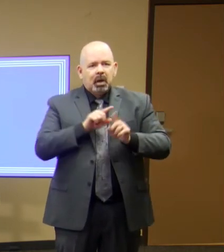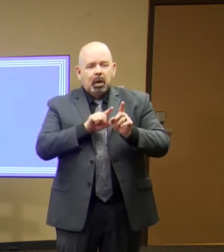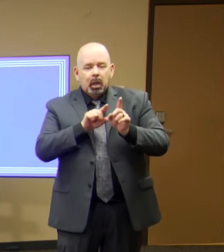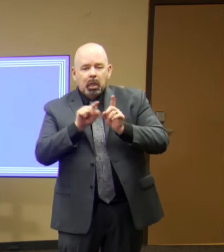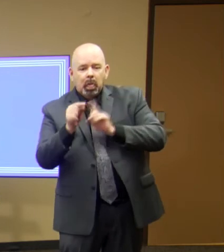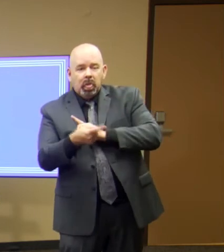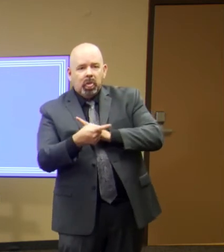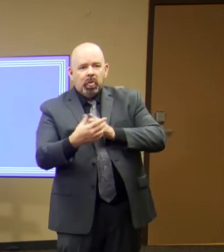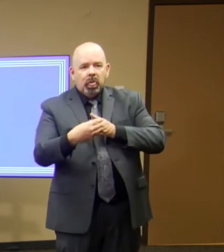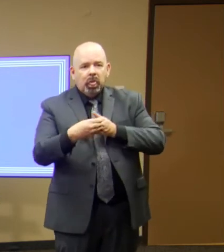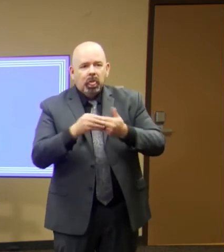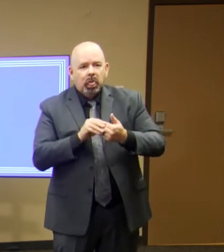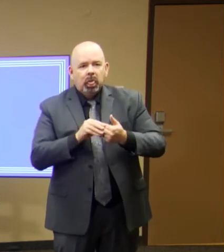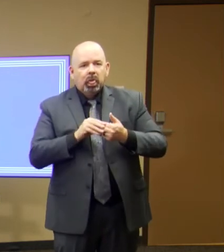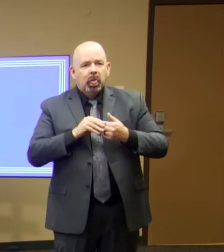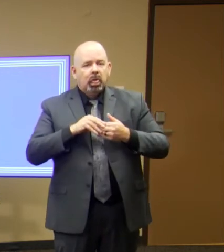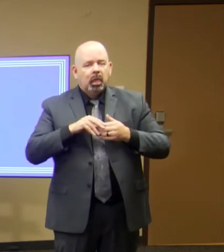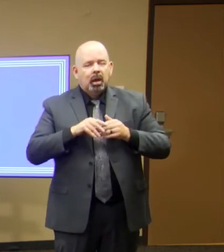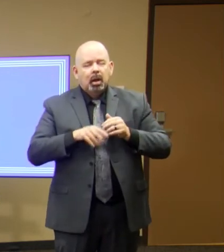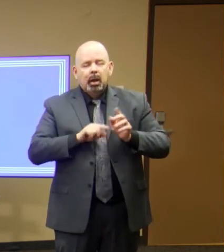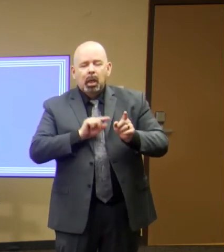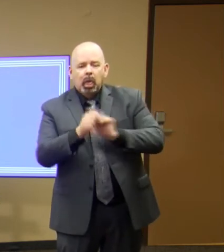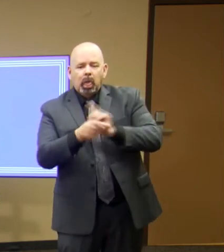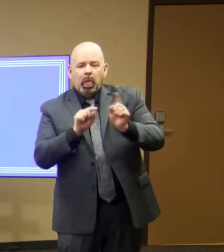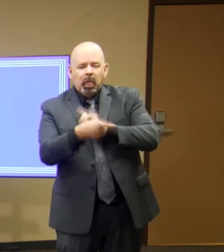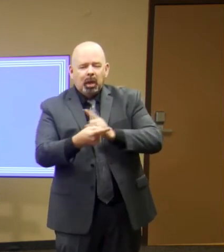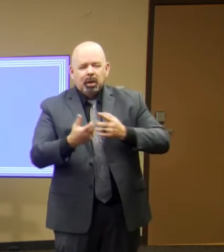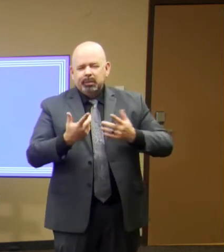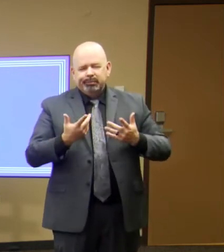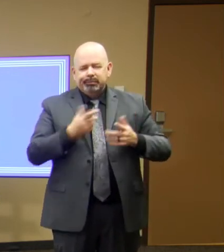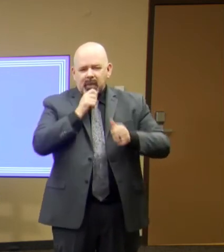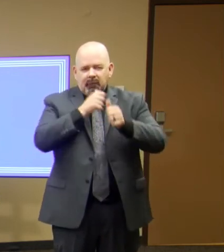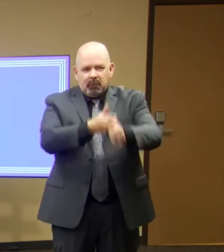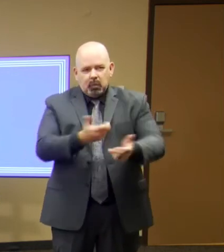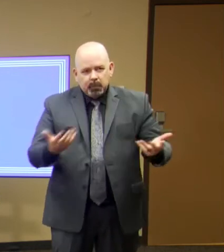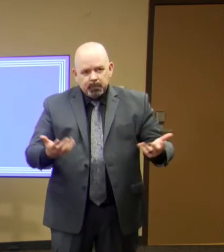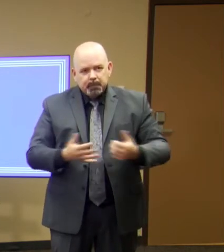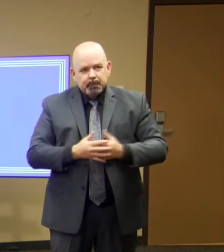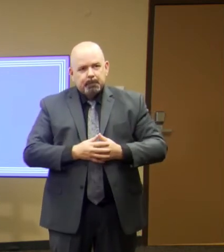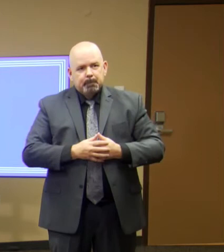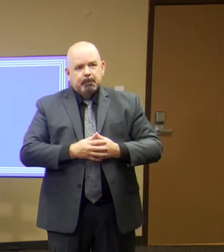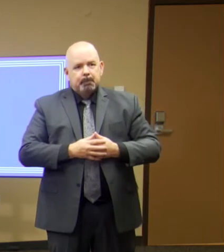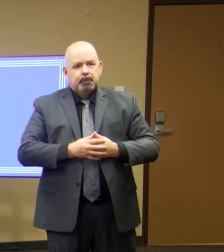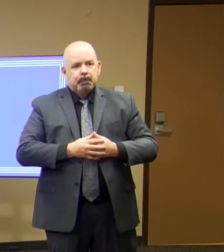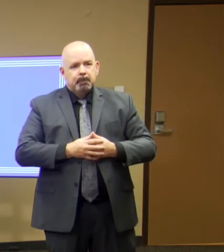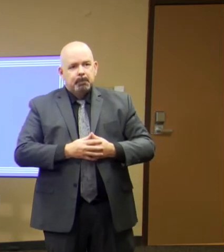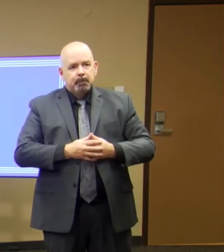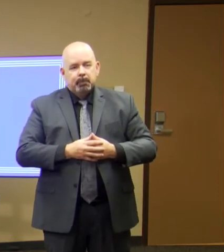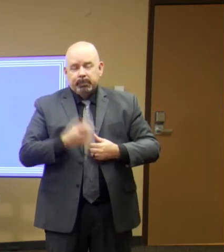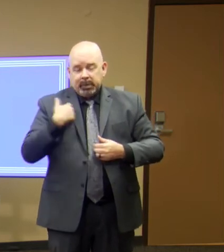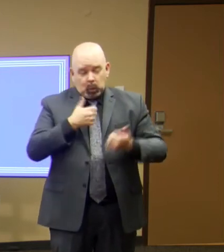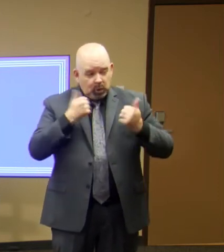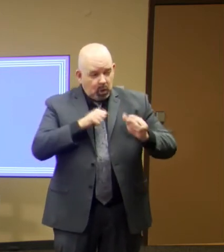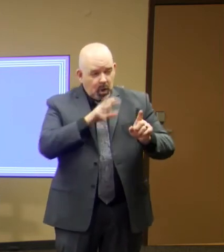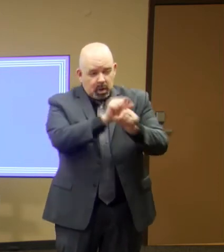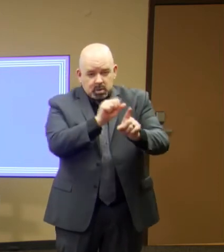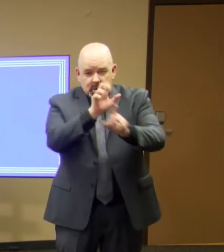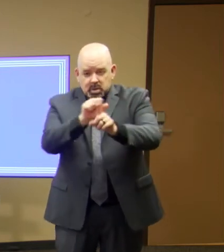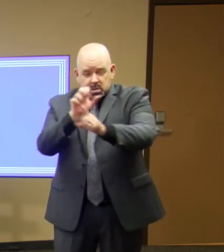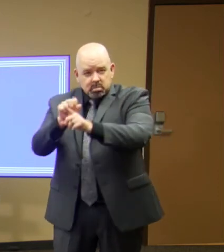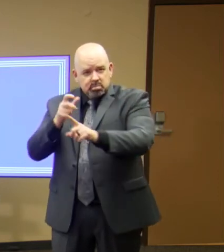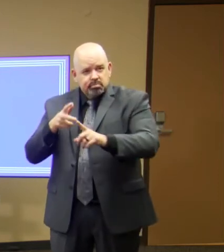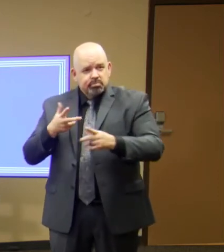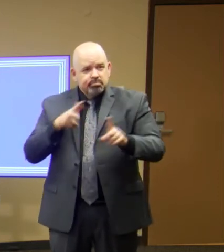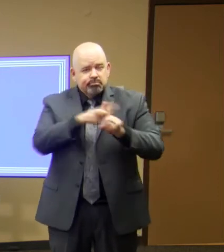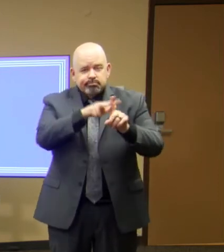our cities can do. We're doing everything that we can to keep you safe, but we need the governor and the TABC to close